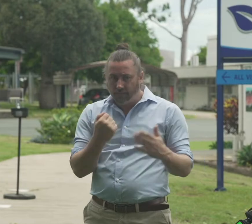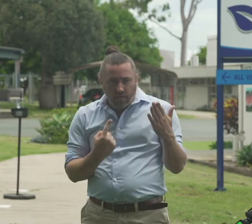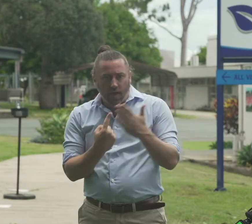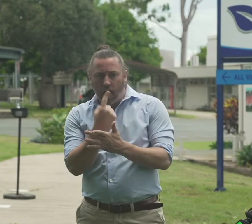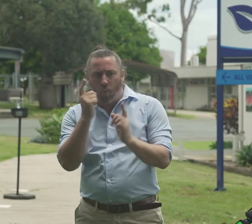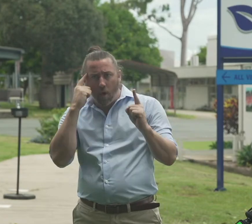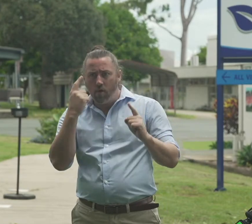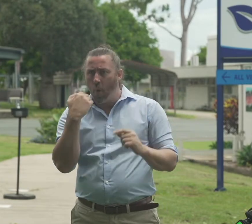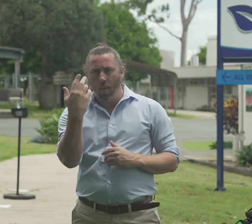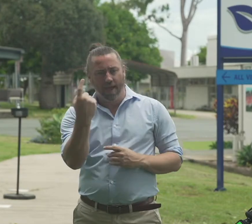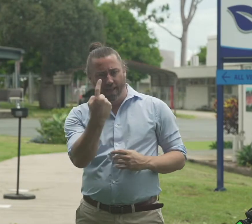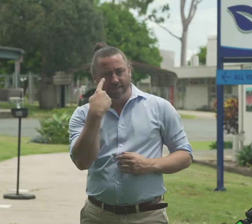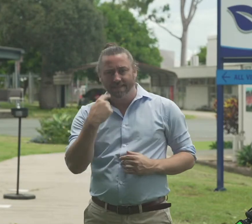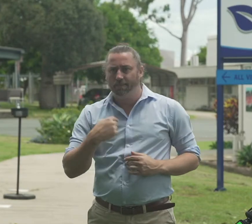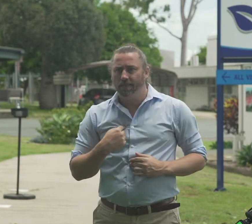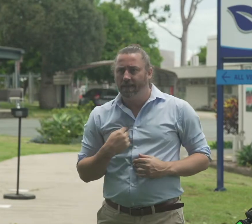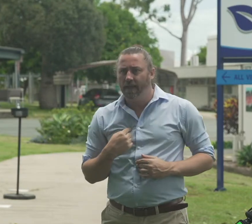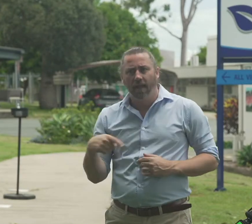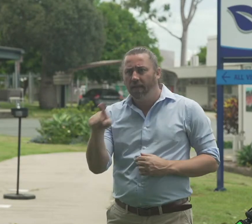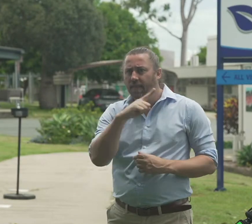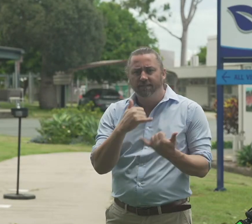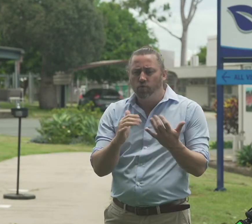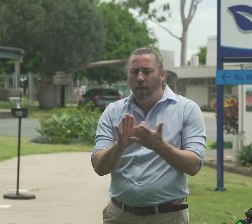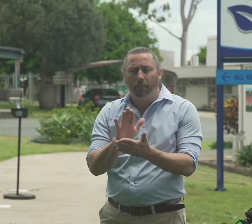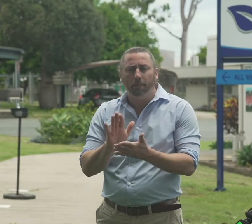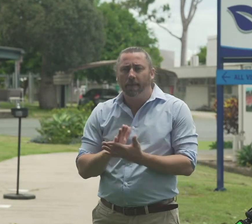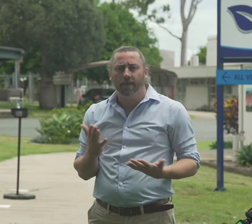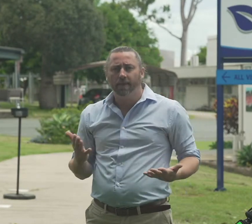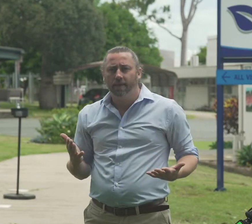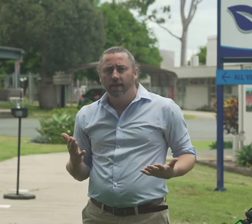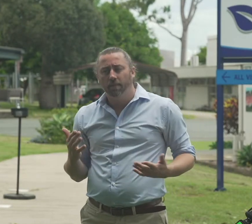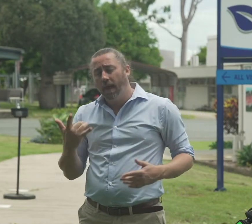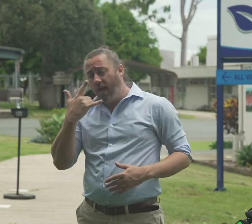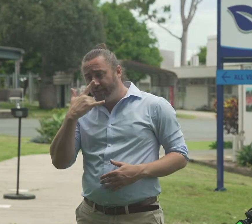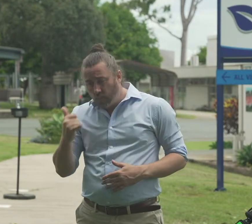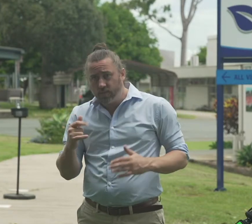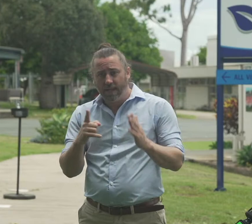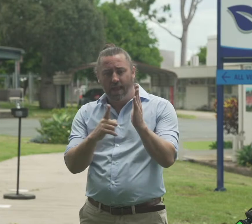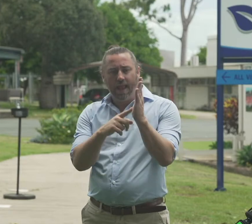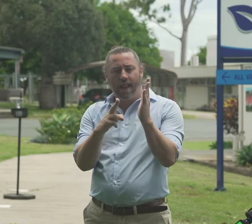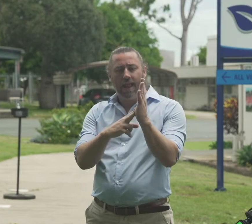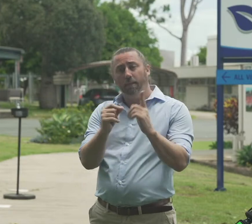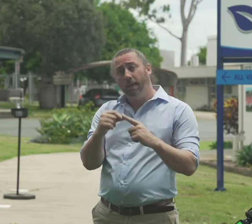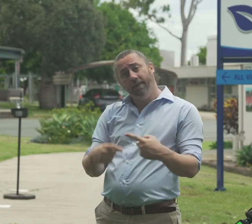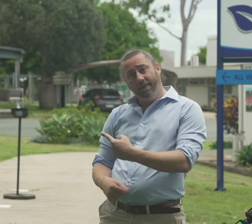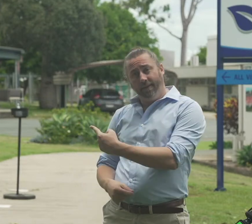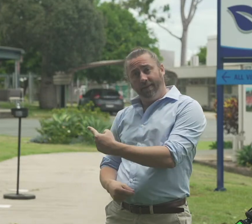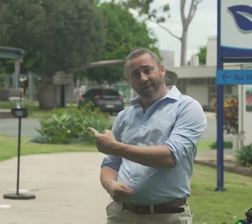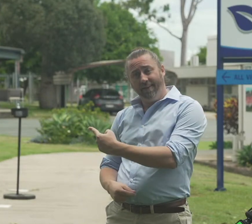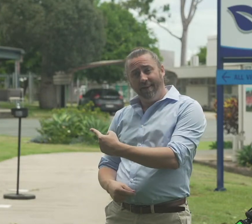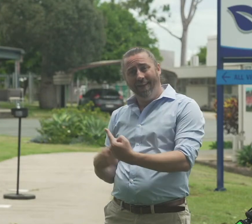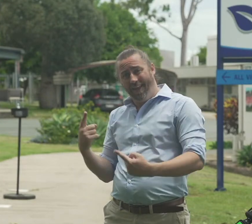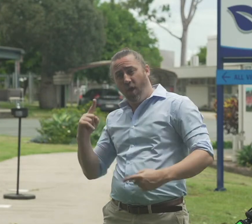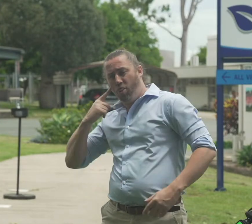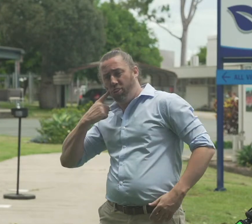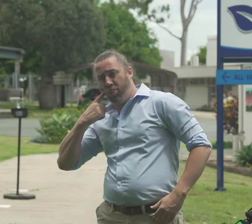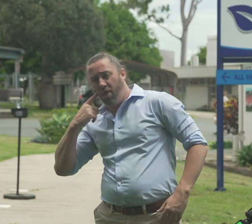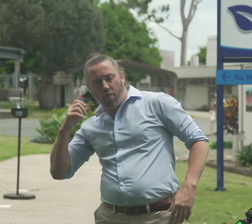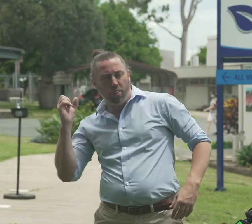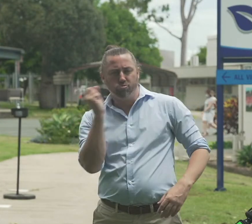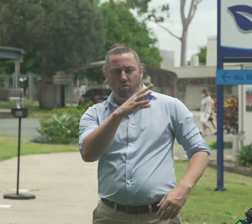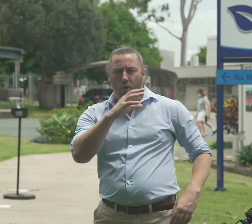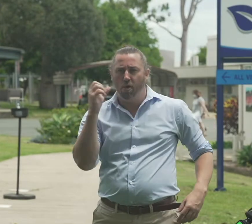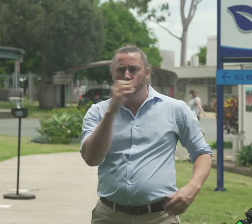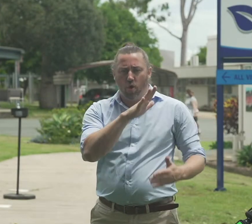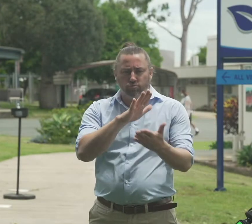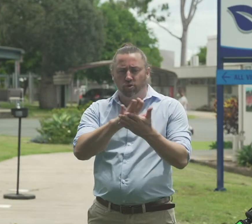Obviously, the continued mud being slung by the opposition leader, our MPs would prefer